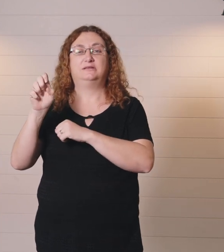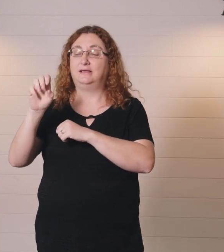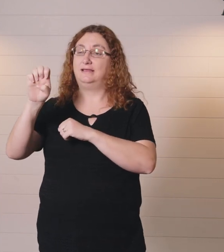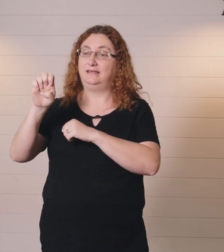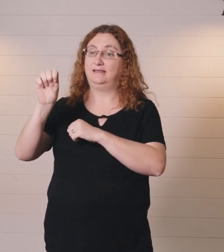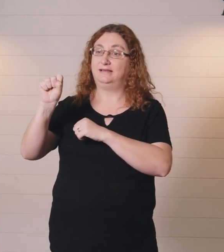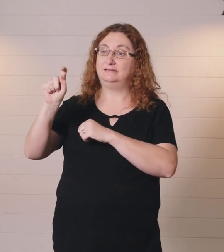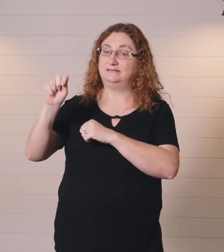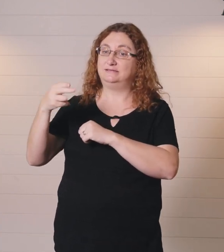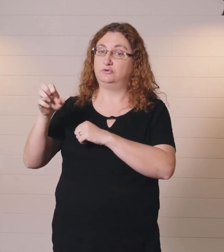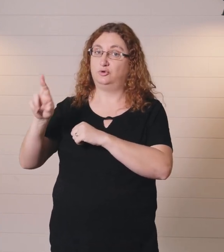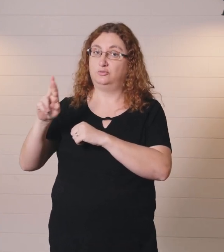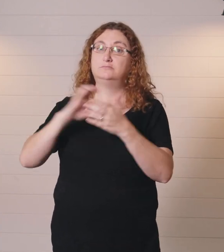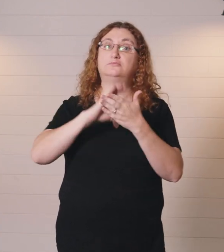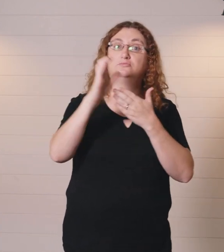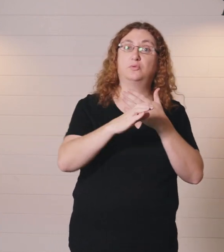8.